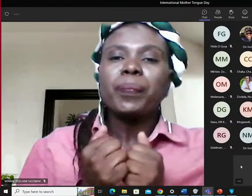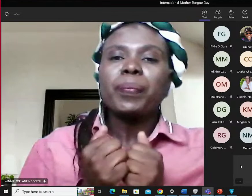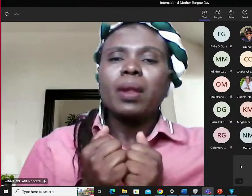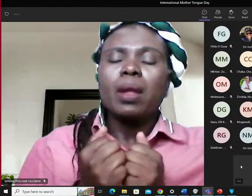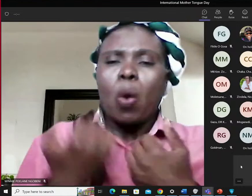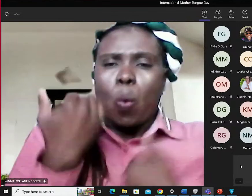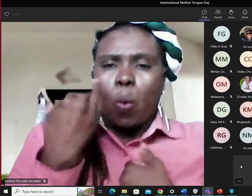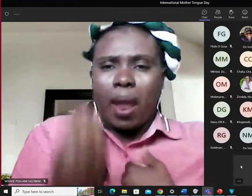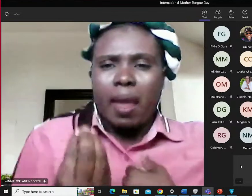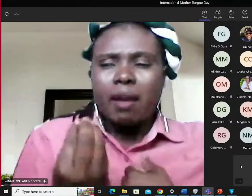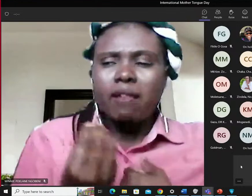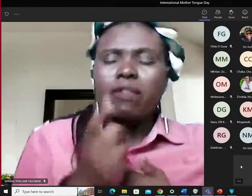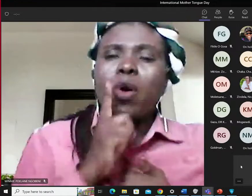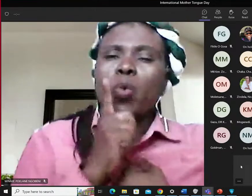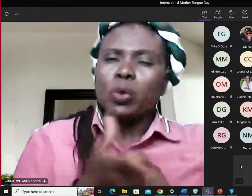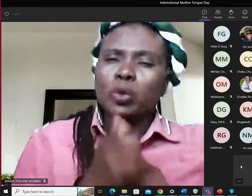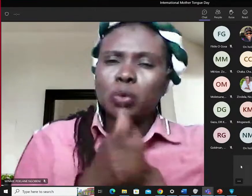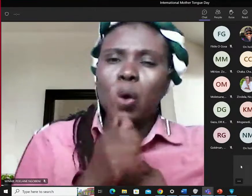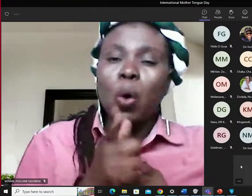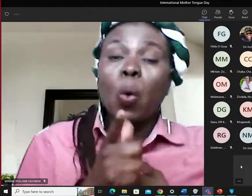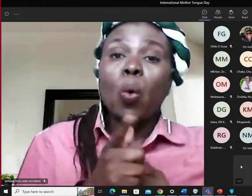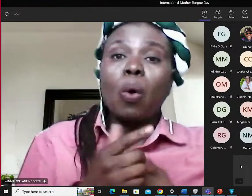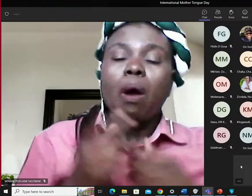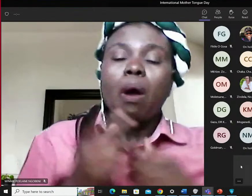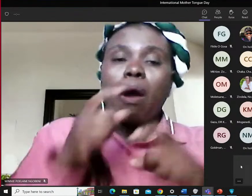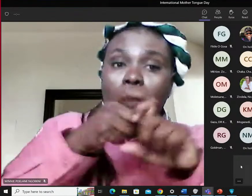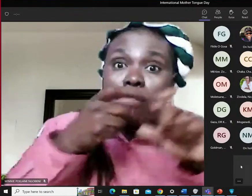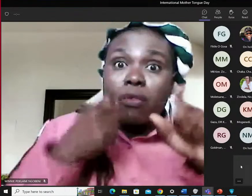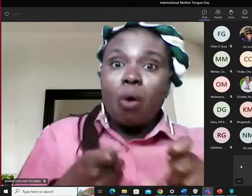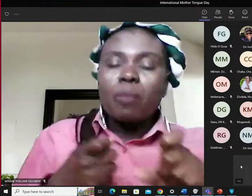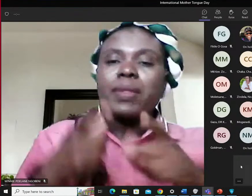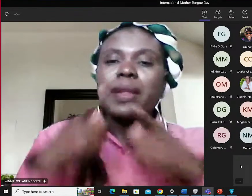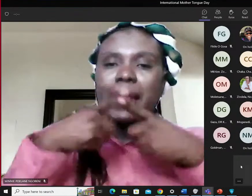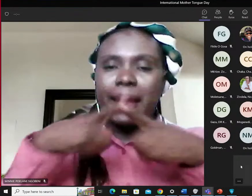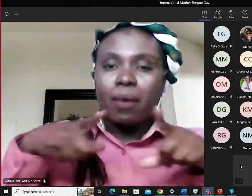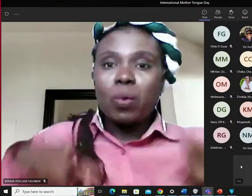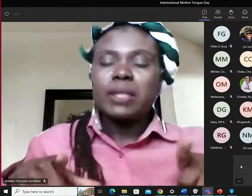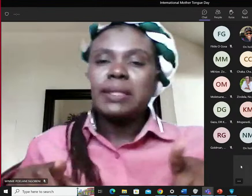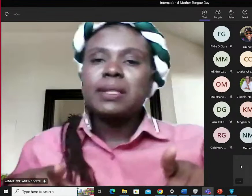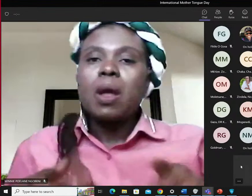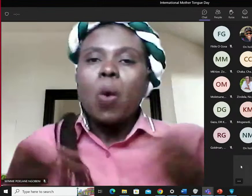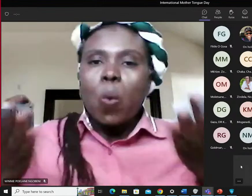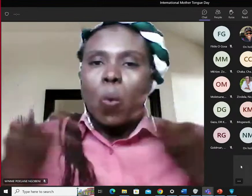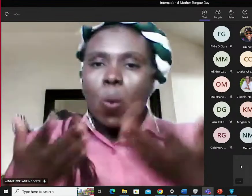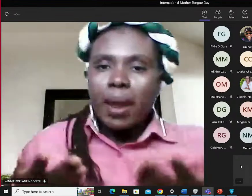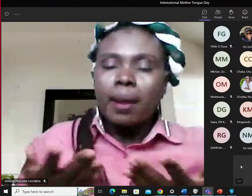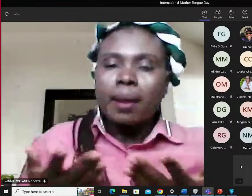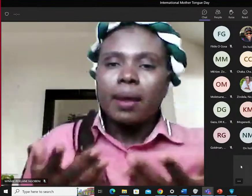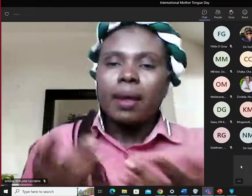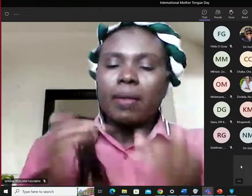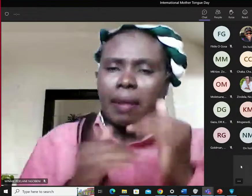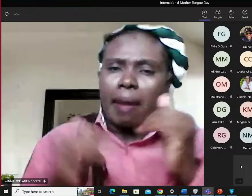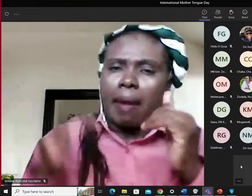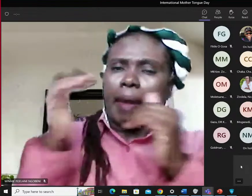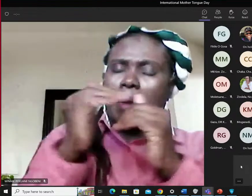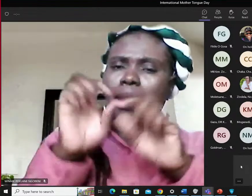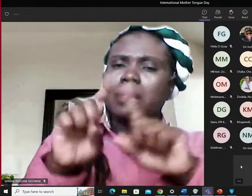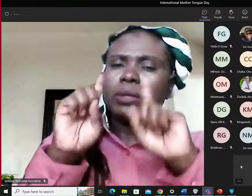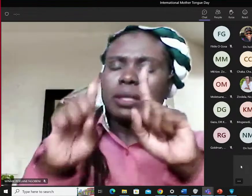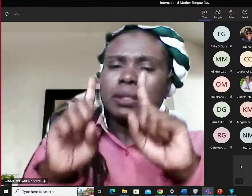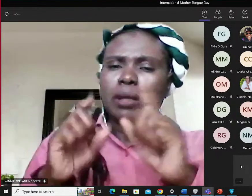come from? It comes from the language policy for higher education that was approved